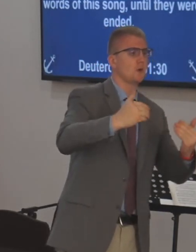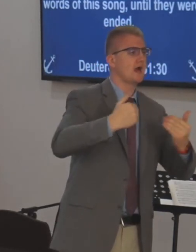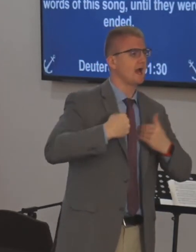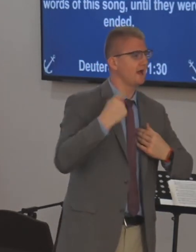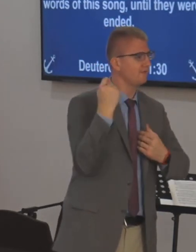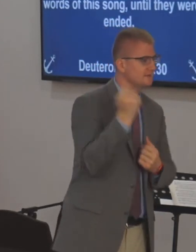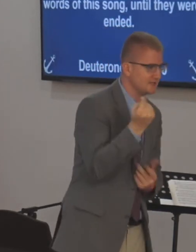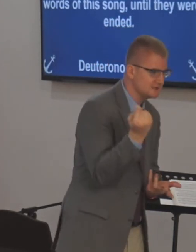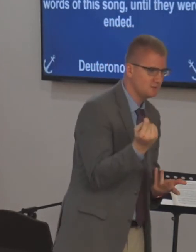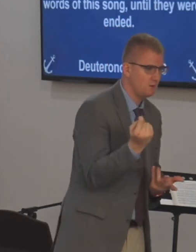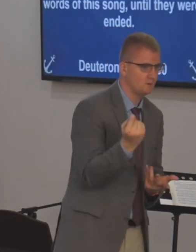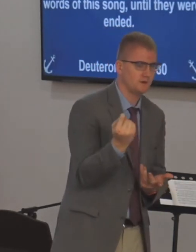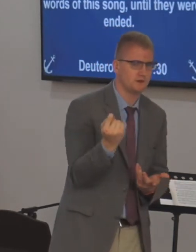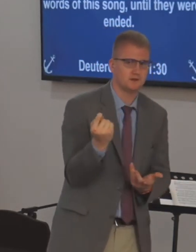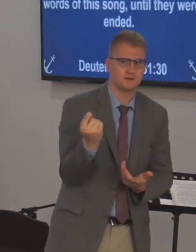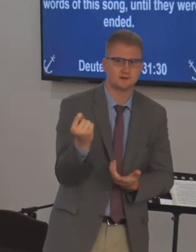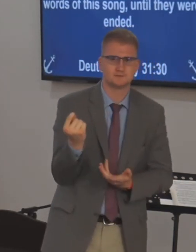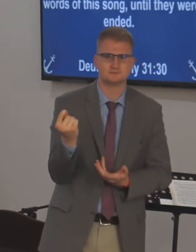know?